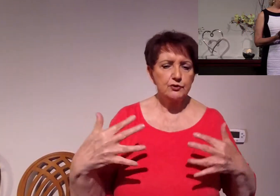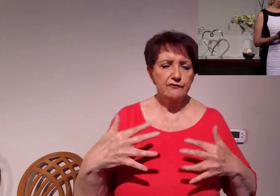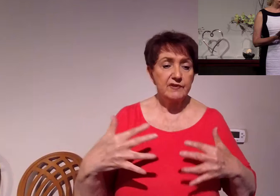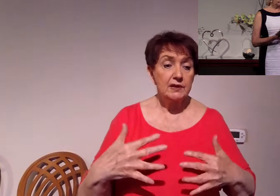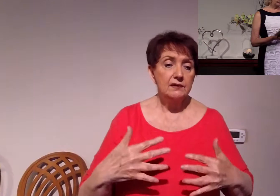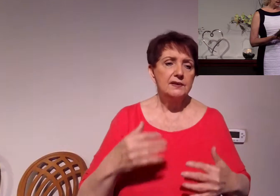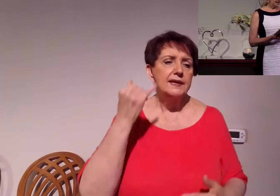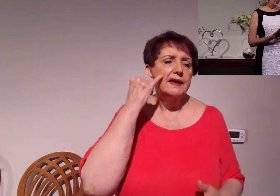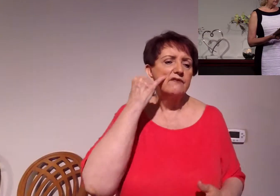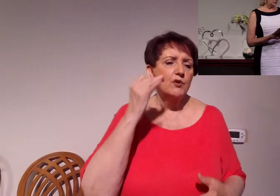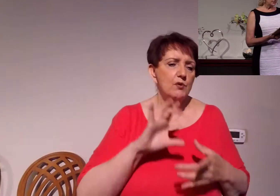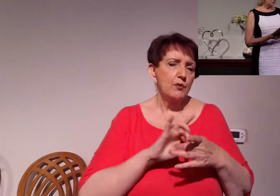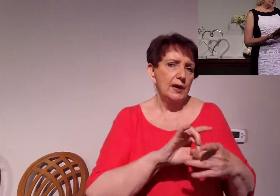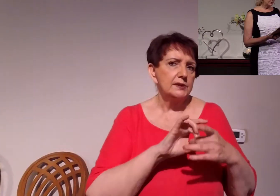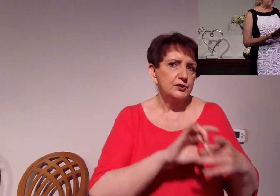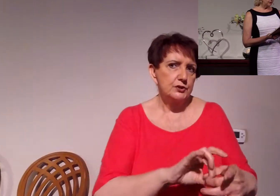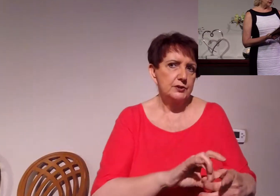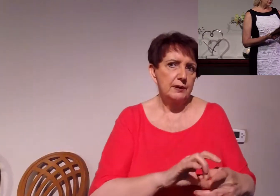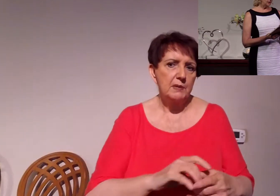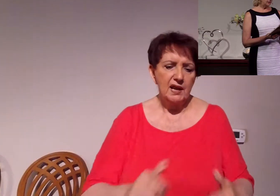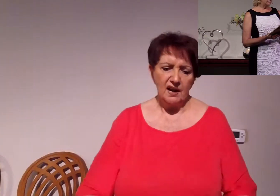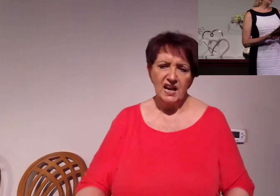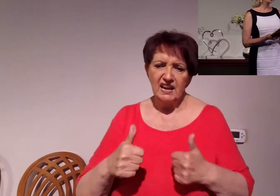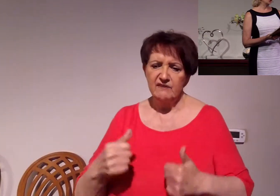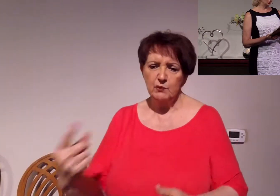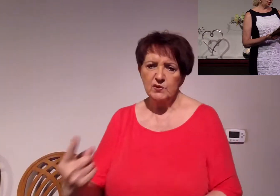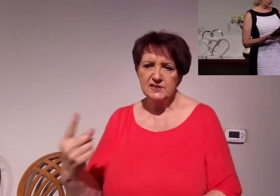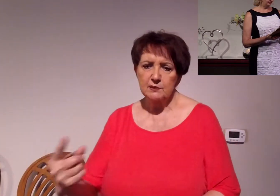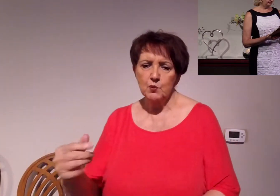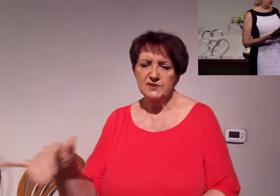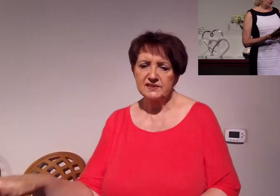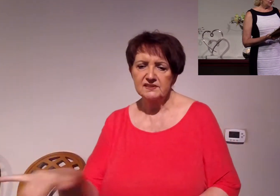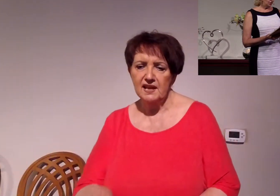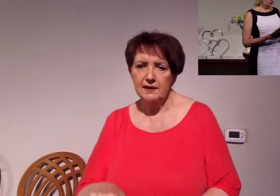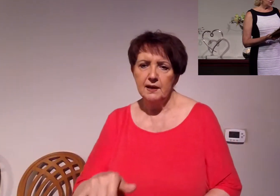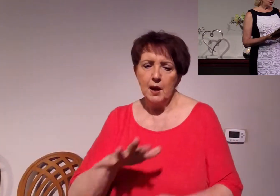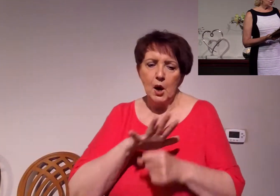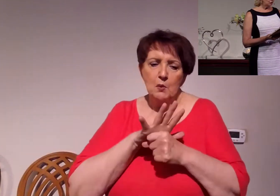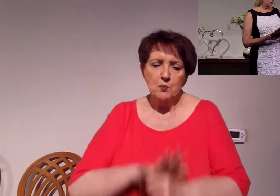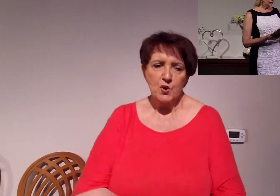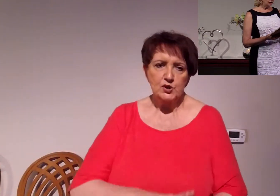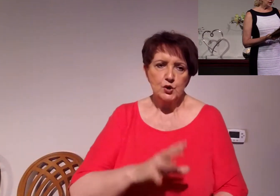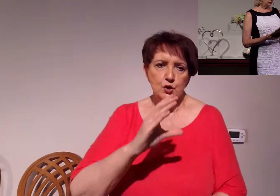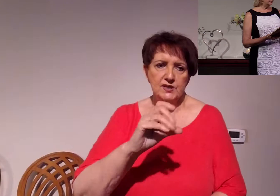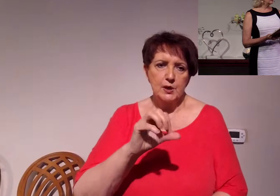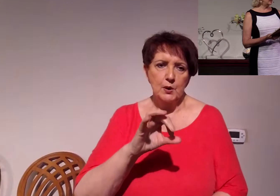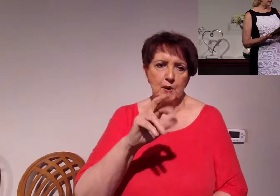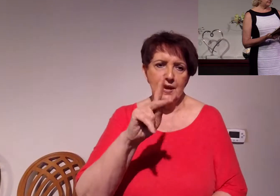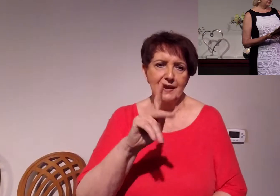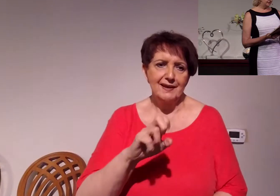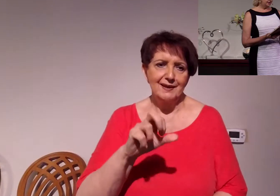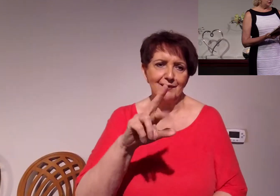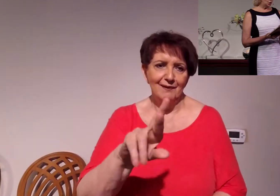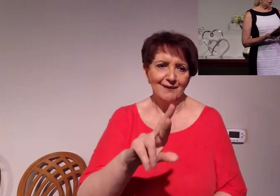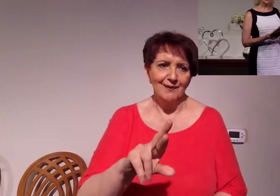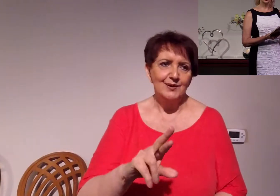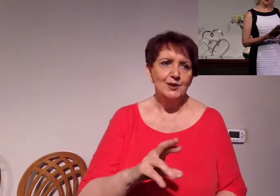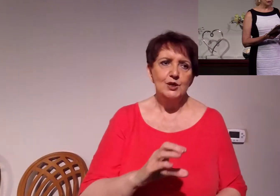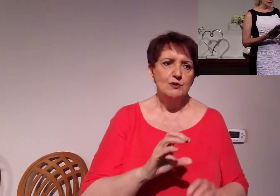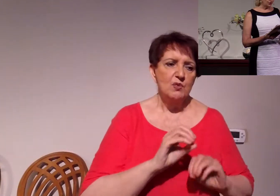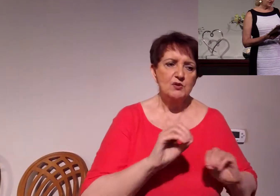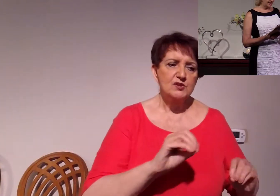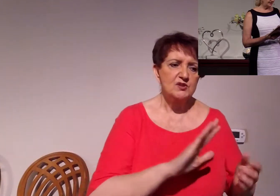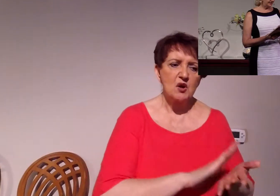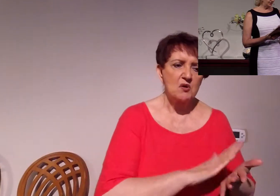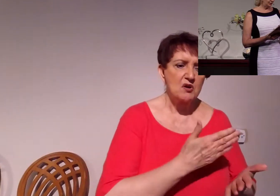with someone. Living with someone is like being in a pressure cooker. There's no cooking el dente, no